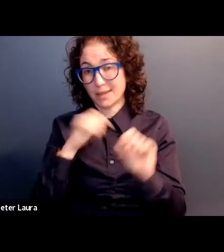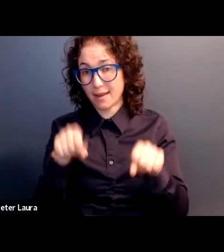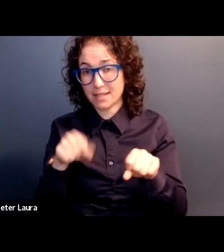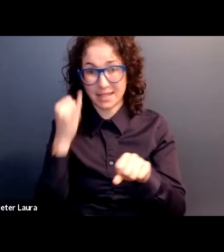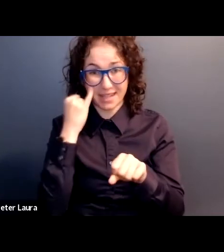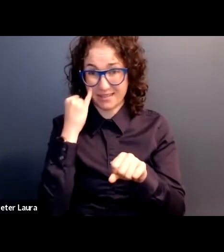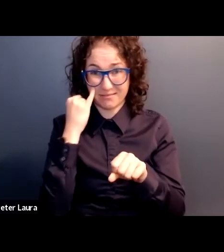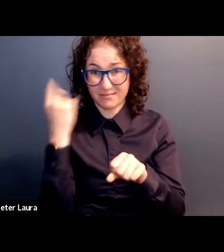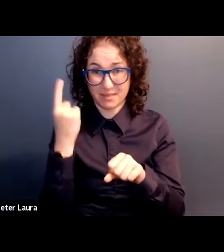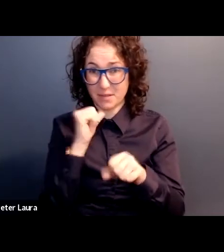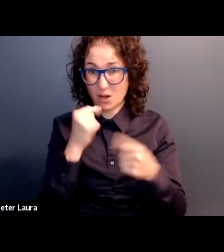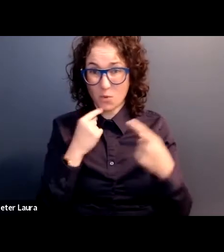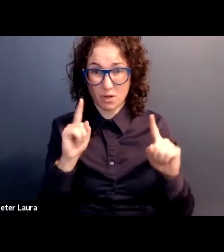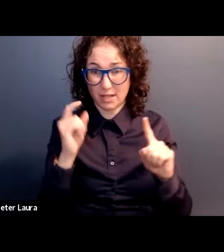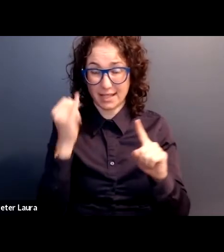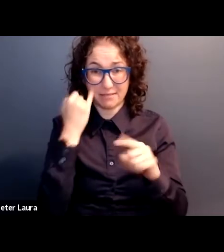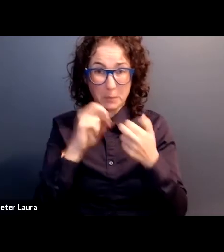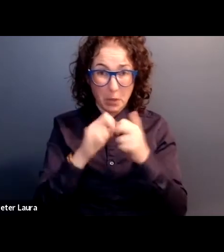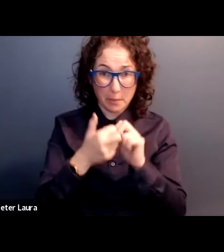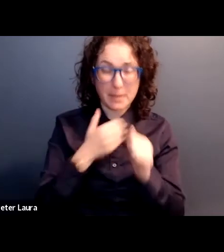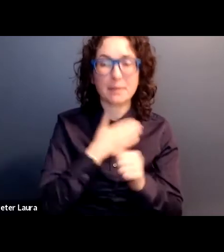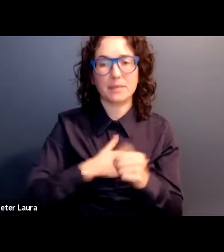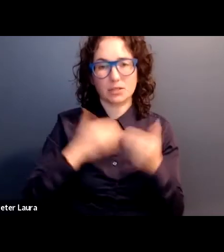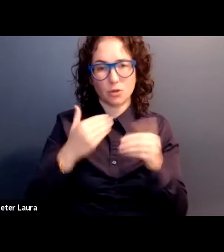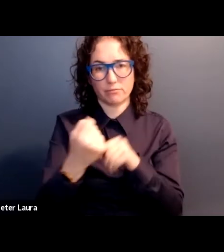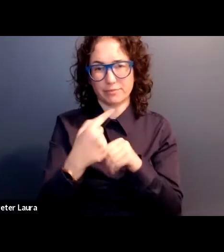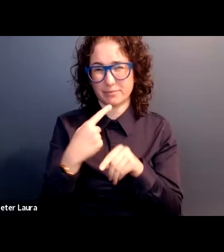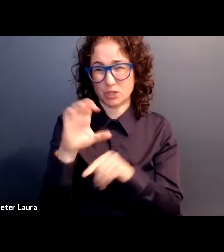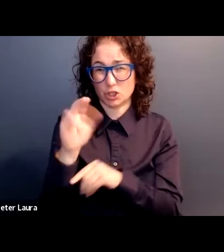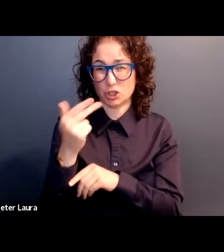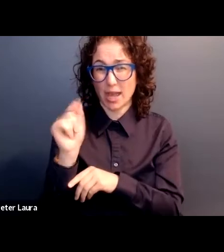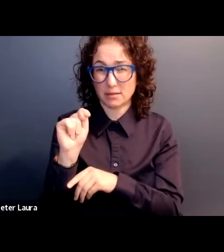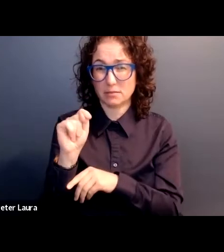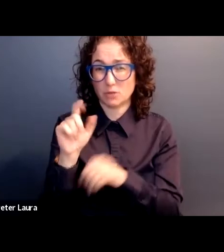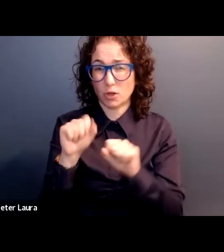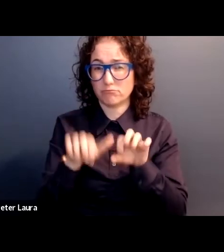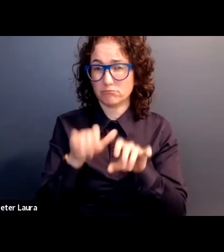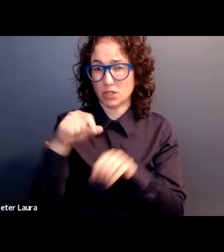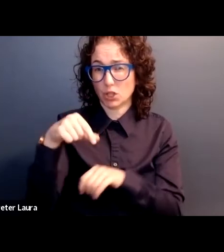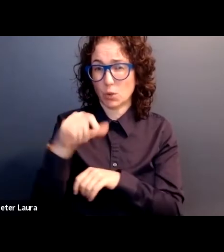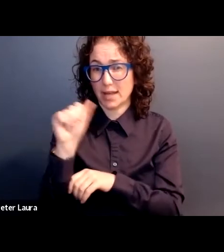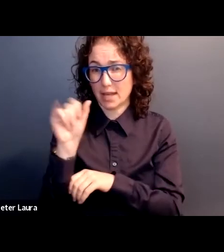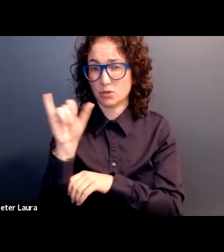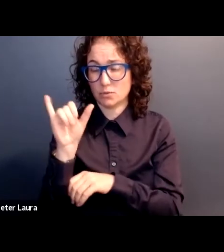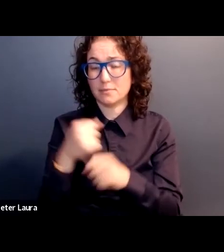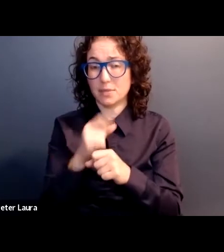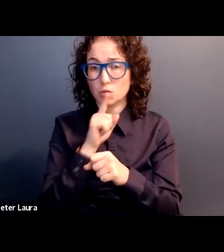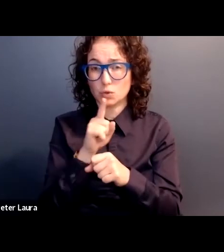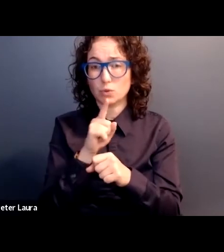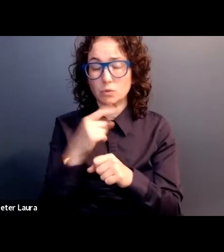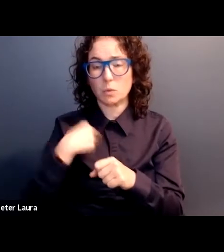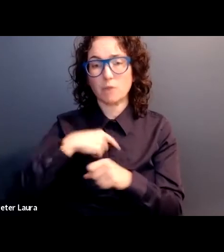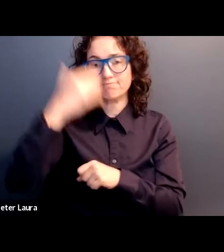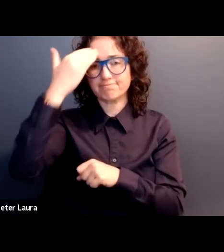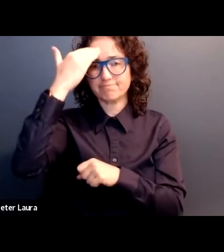that's not working, please chat us or use the Q&A function to make sure that we're aware